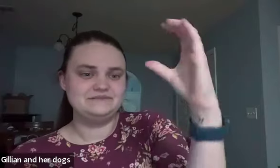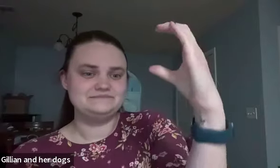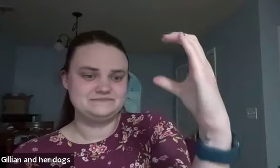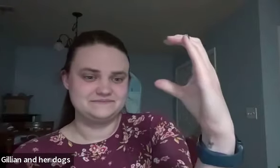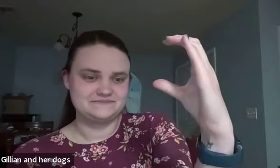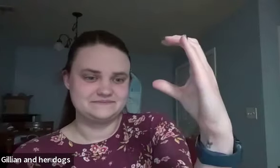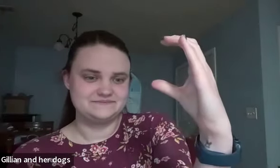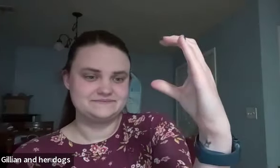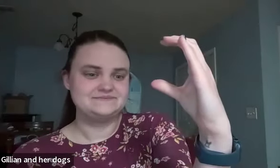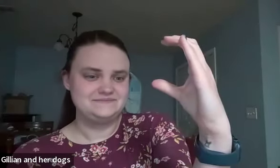C,